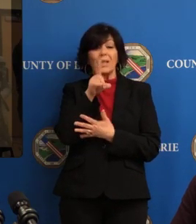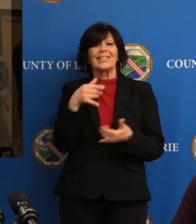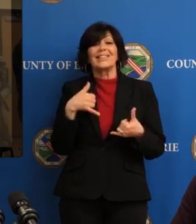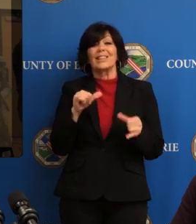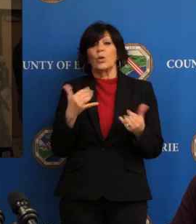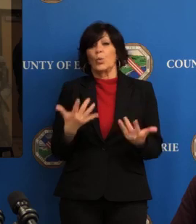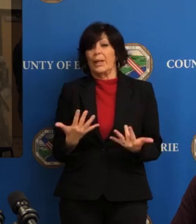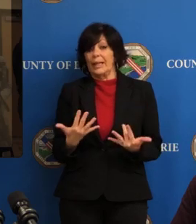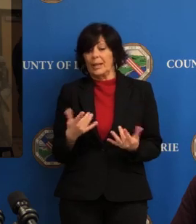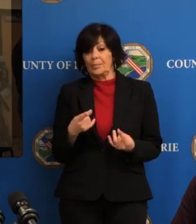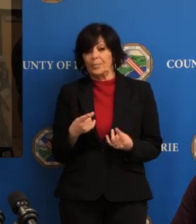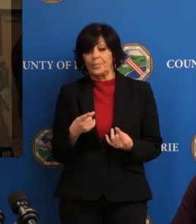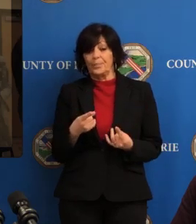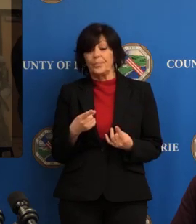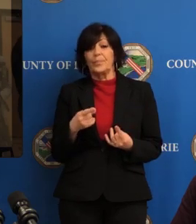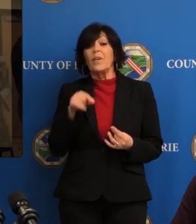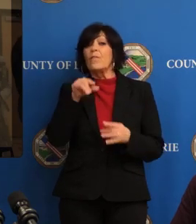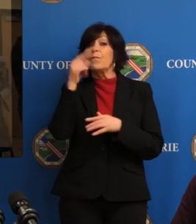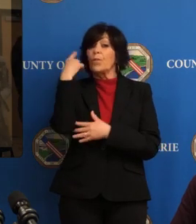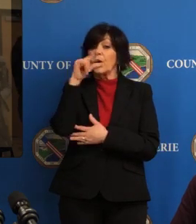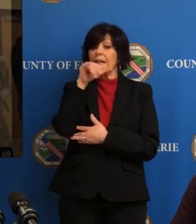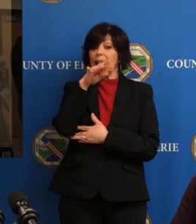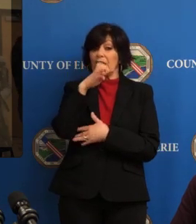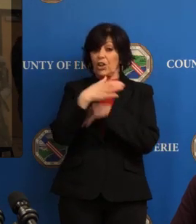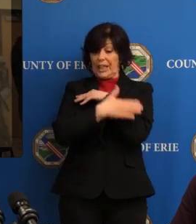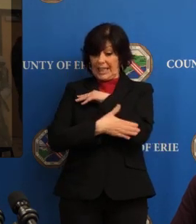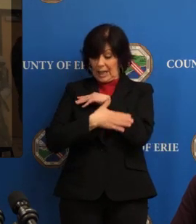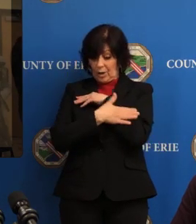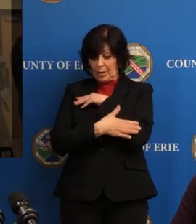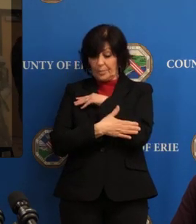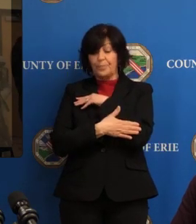results among Erie County residents, and there have been